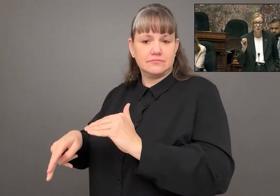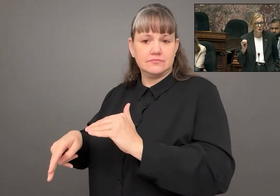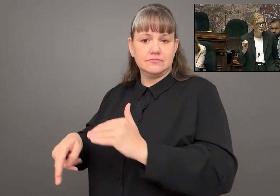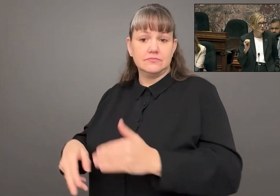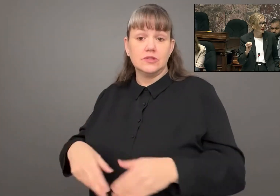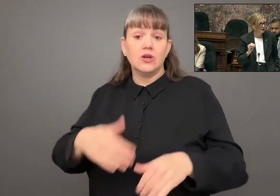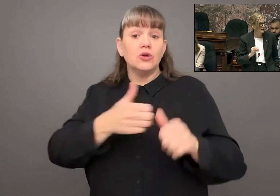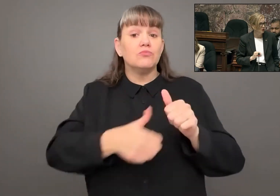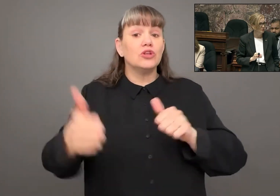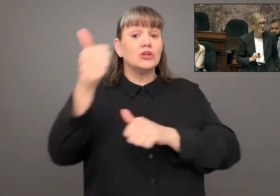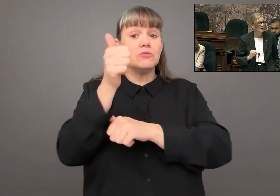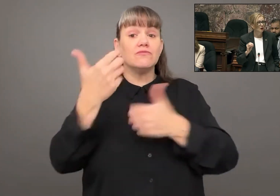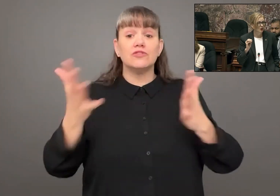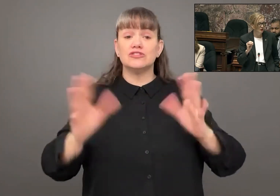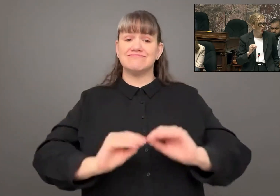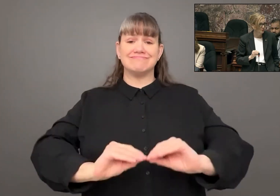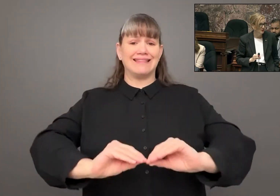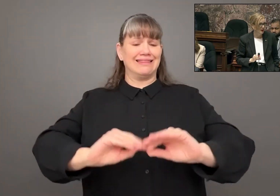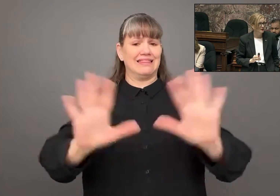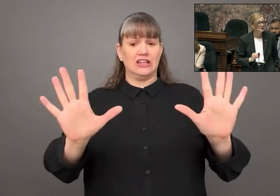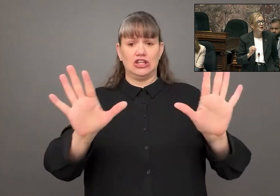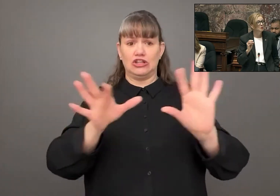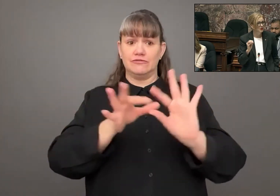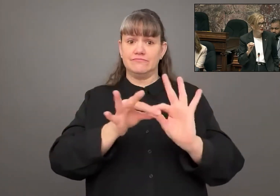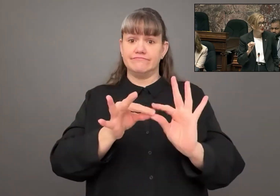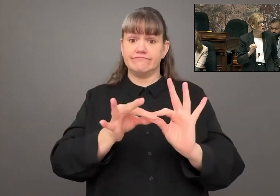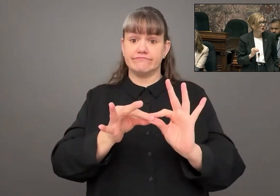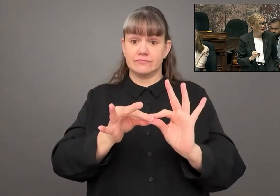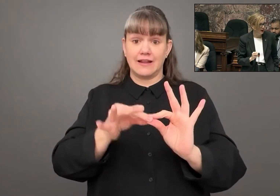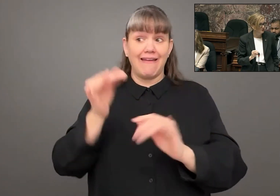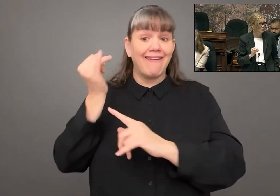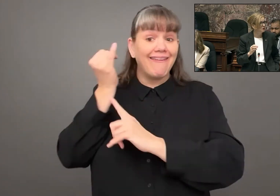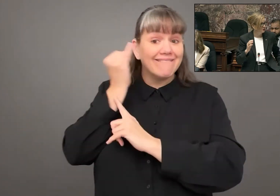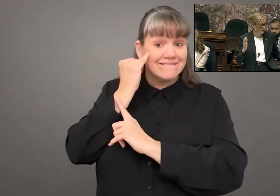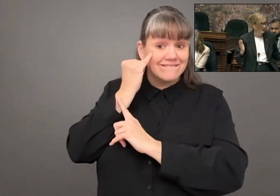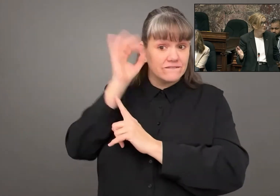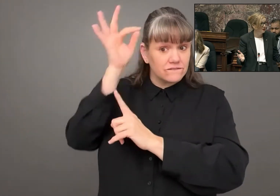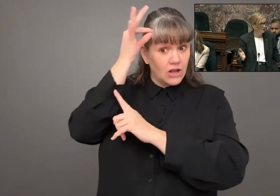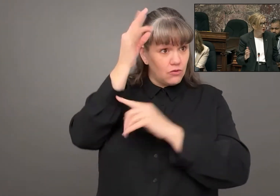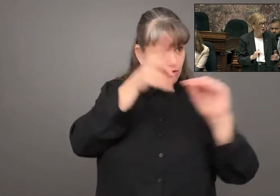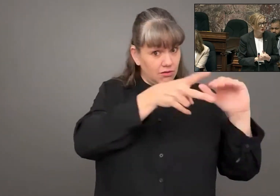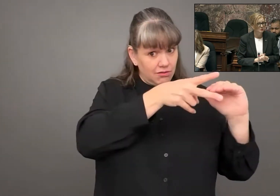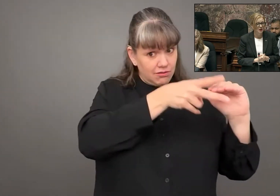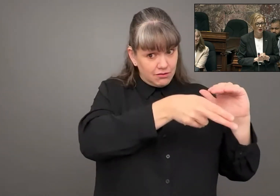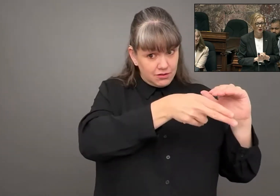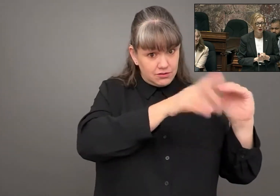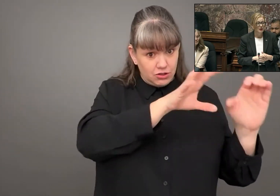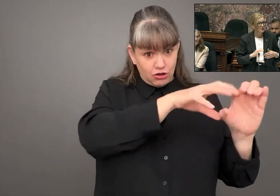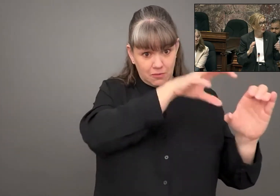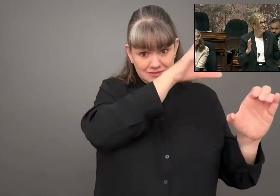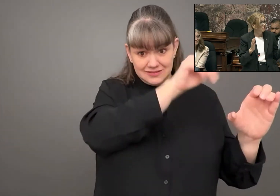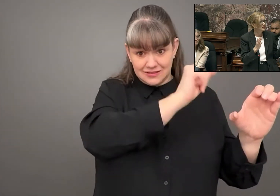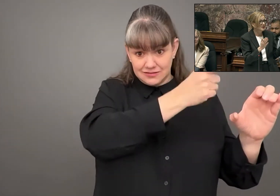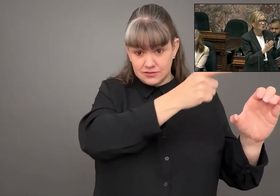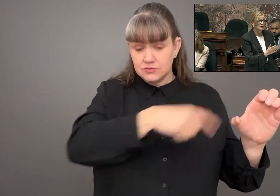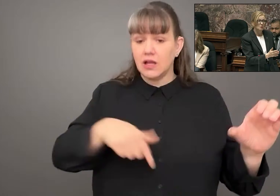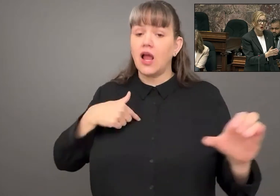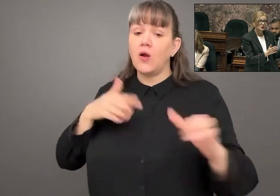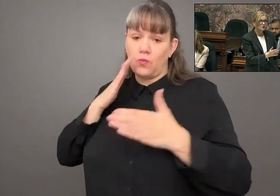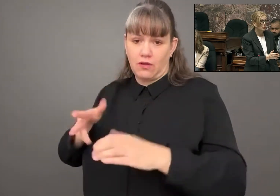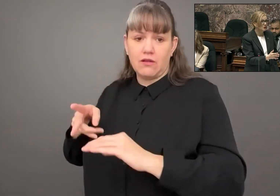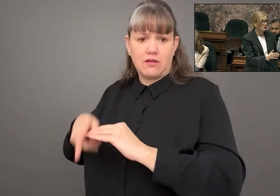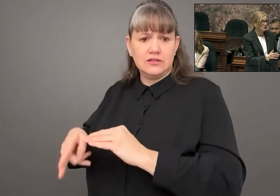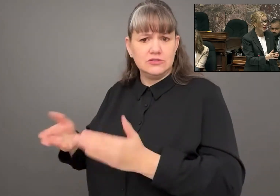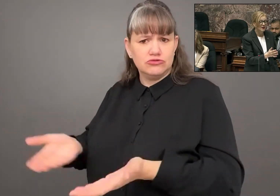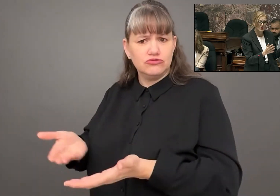government removes the backstops on the carbon tax, BC will do the same thing, Honourable Speaker. The budget was tabled on